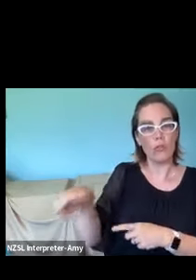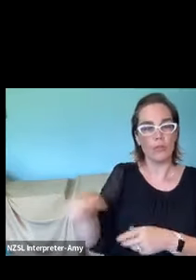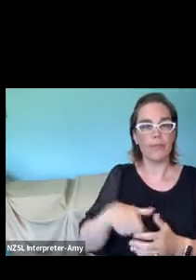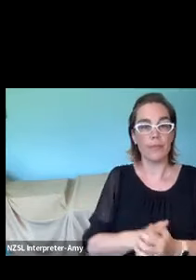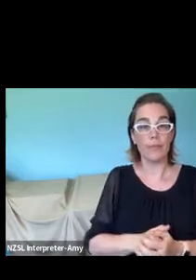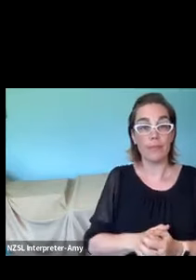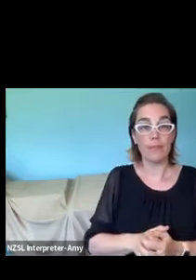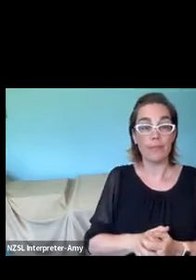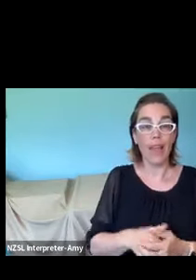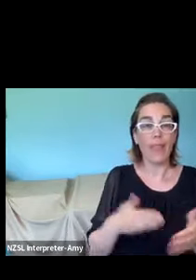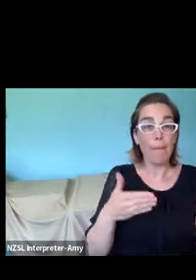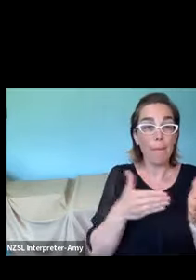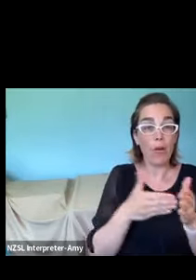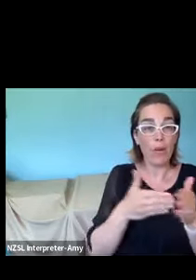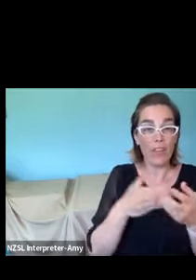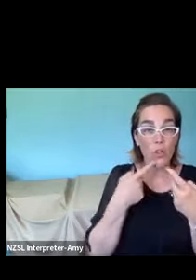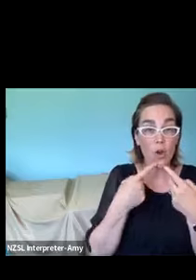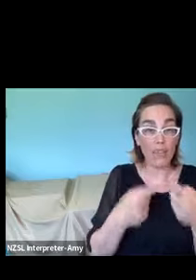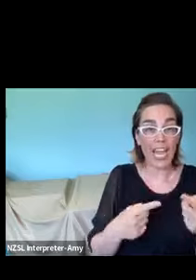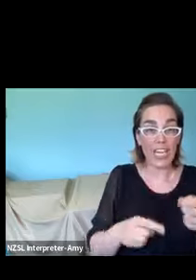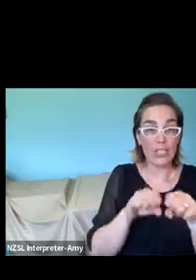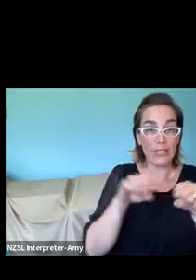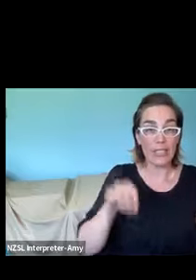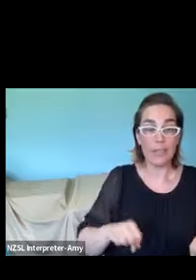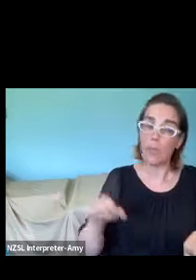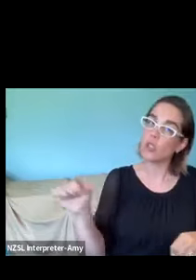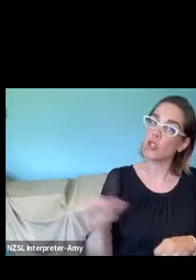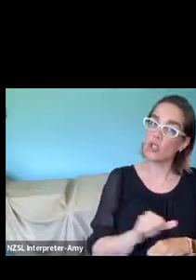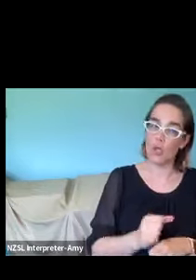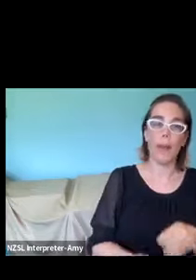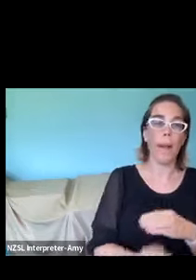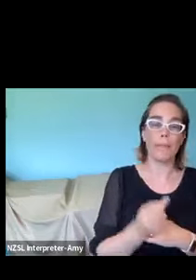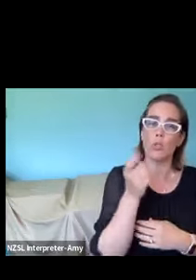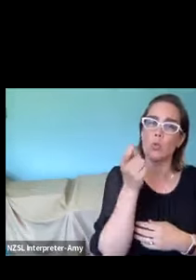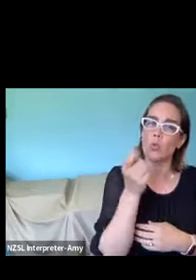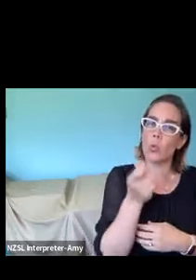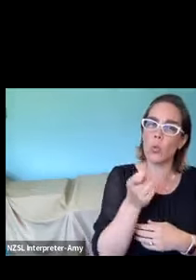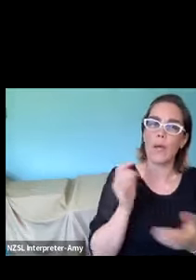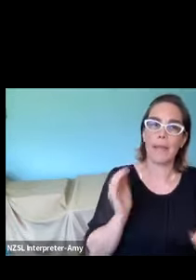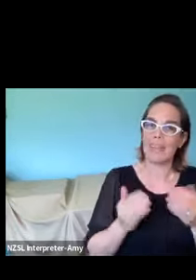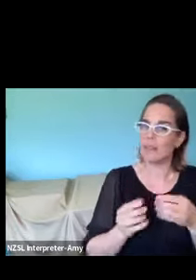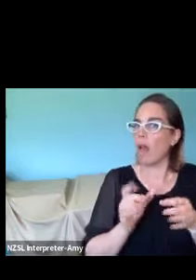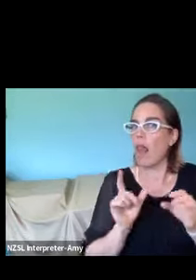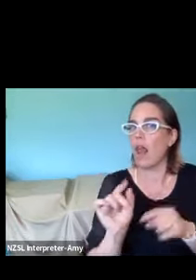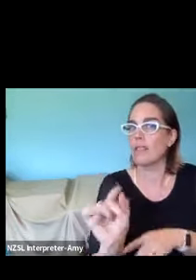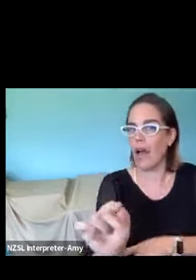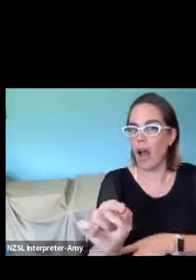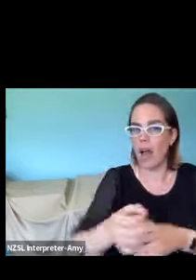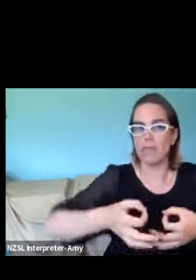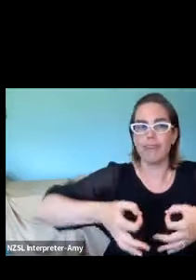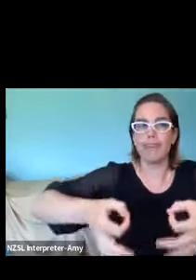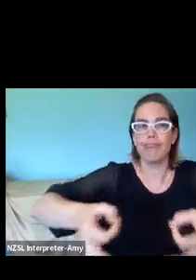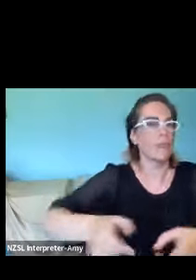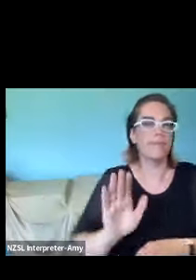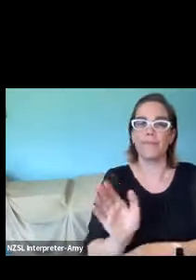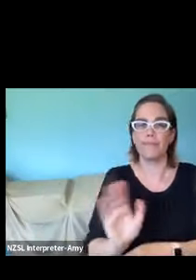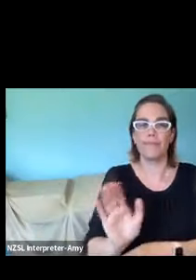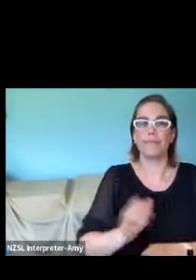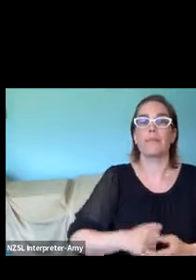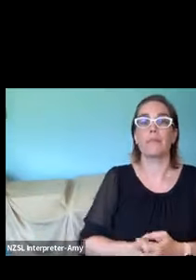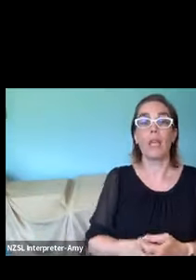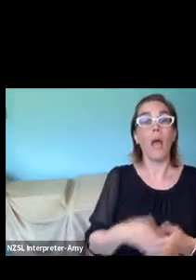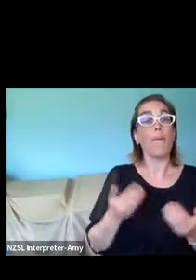notification system needs to happen sooner rather than later, as currently the disabled